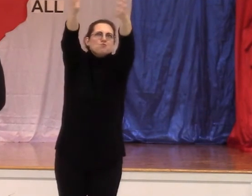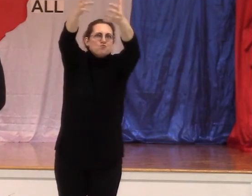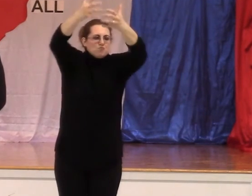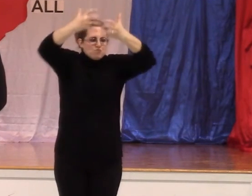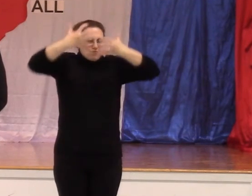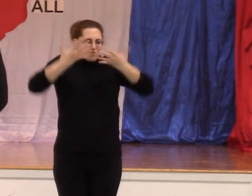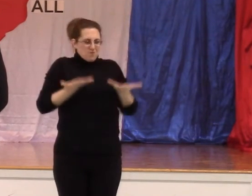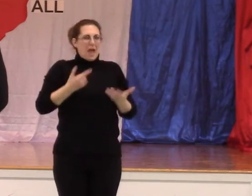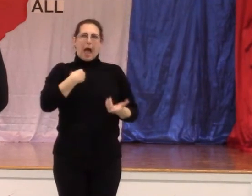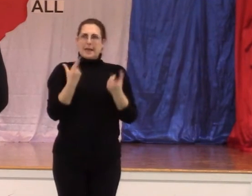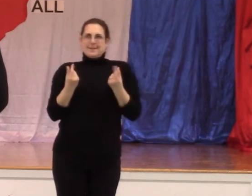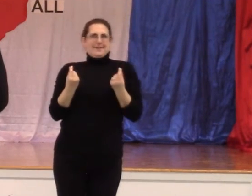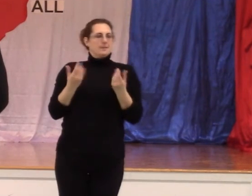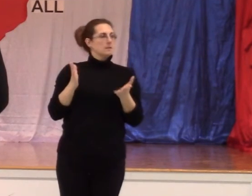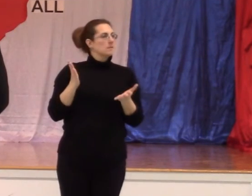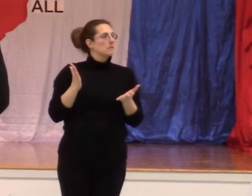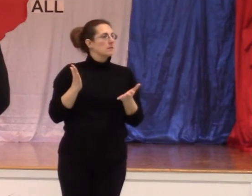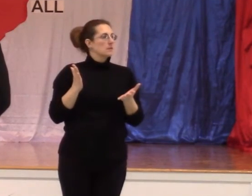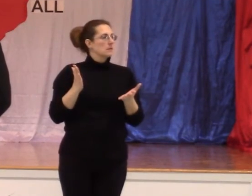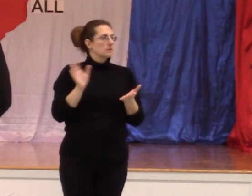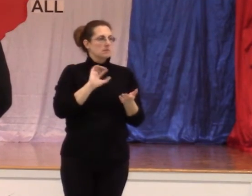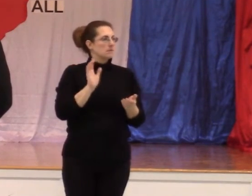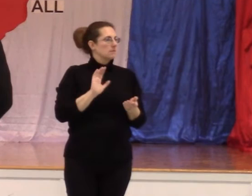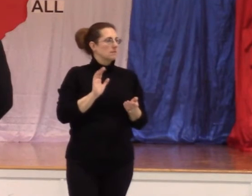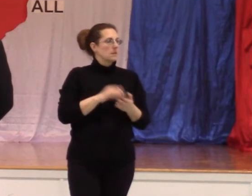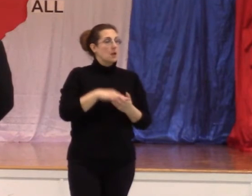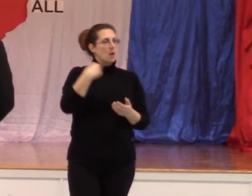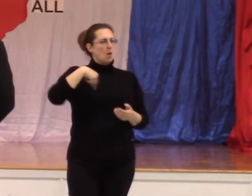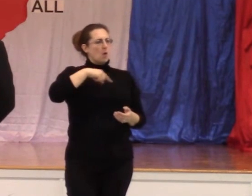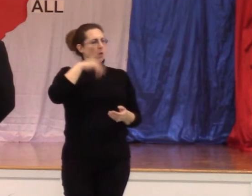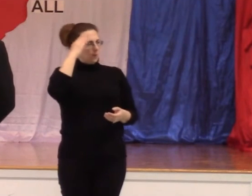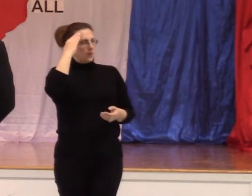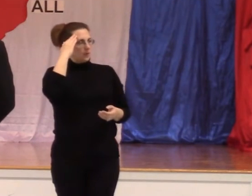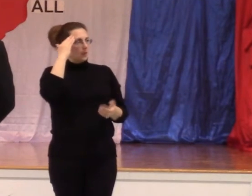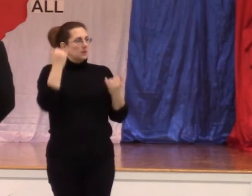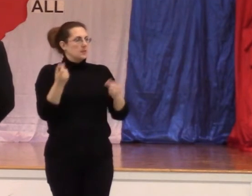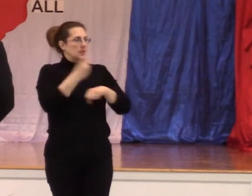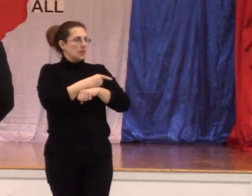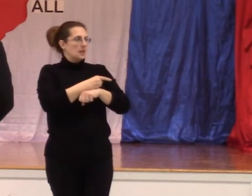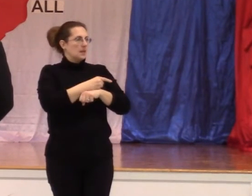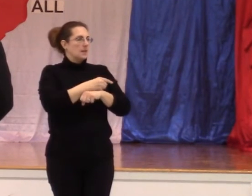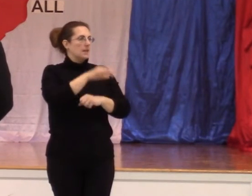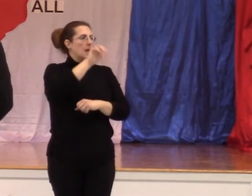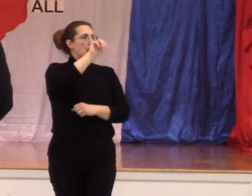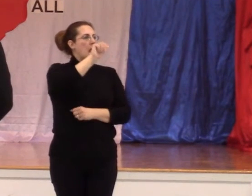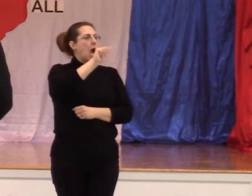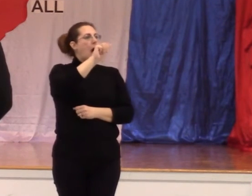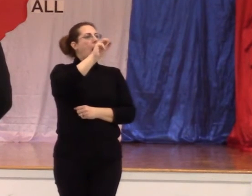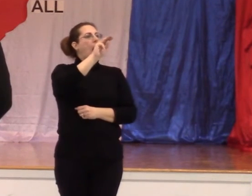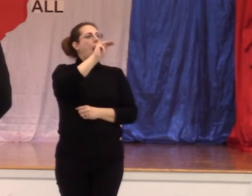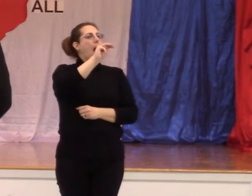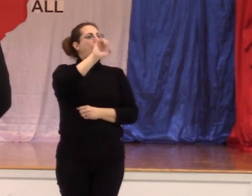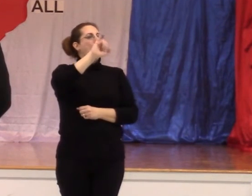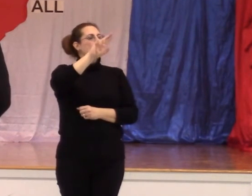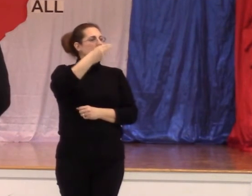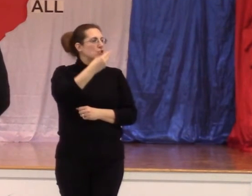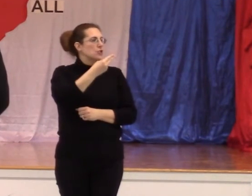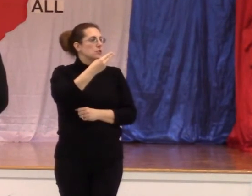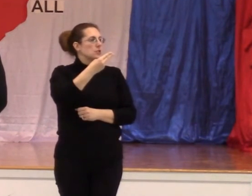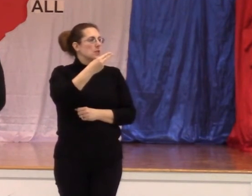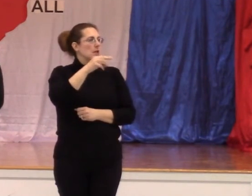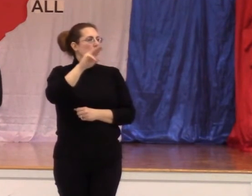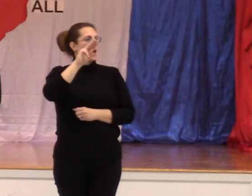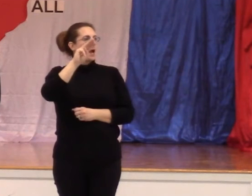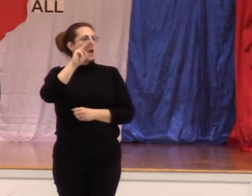right? So the Radical Reformation, we know them today as the Amish and the Mennonites and so forth. Those are the